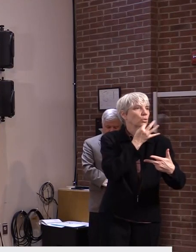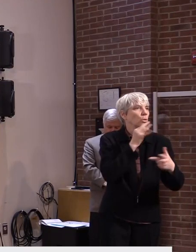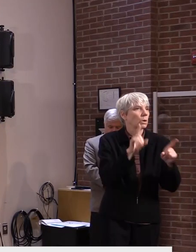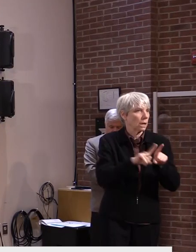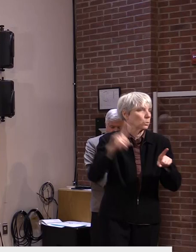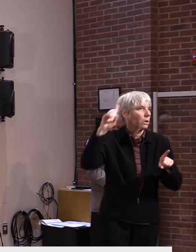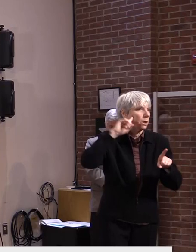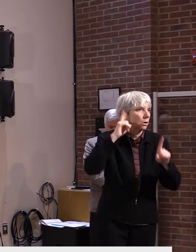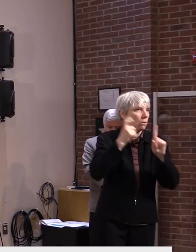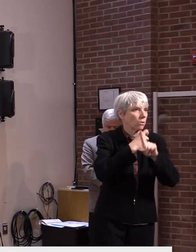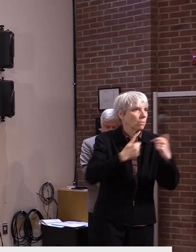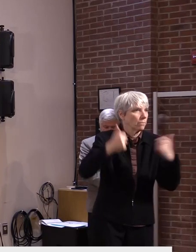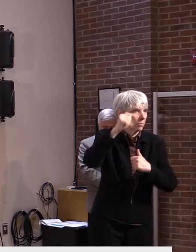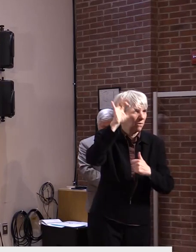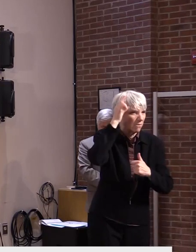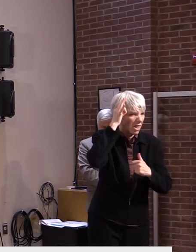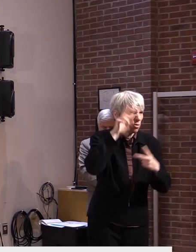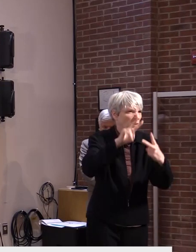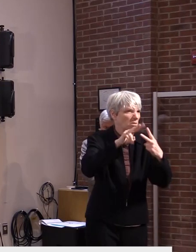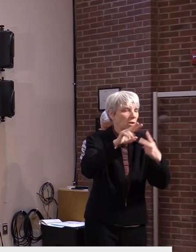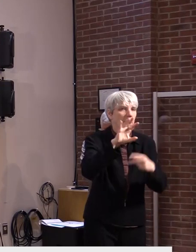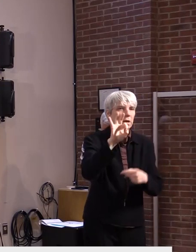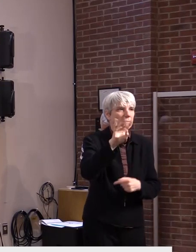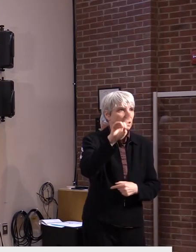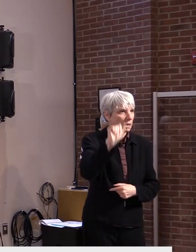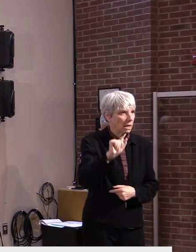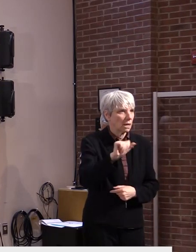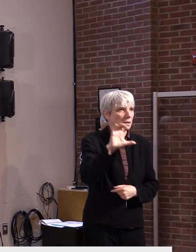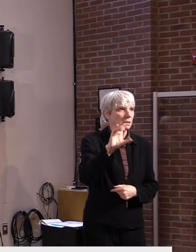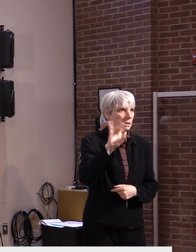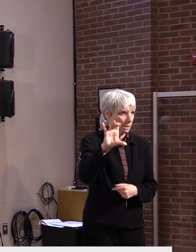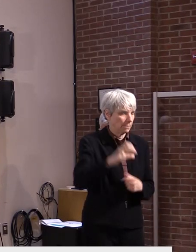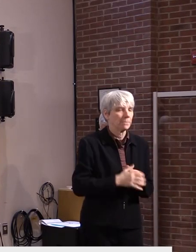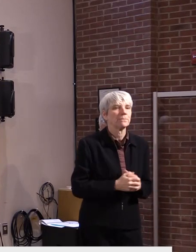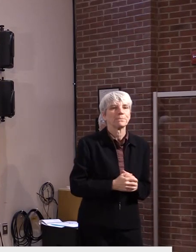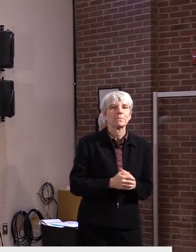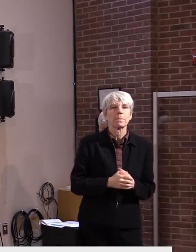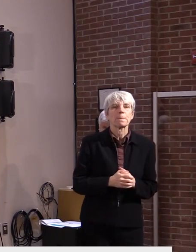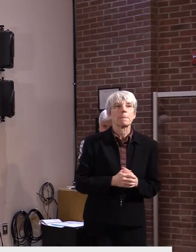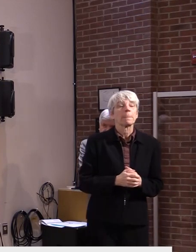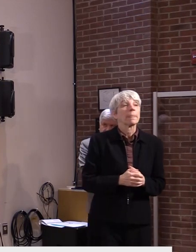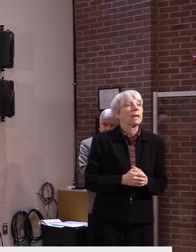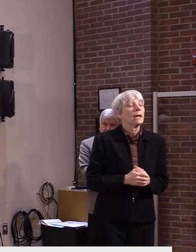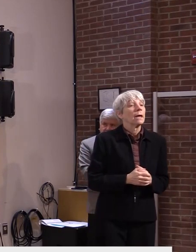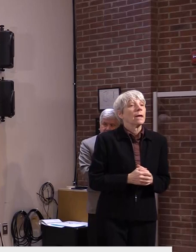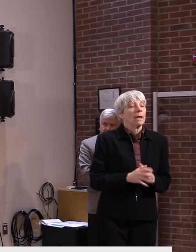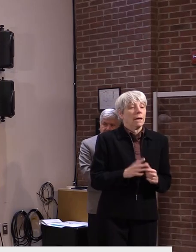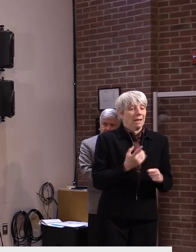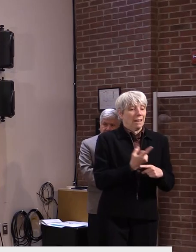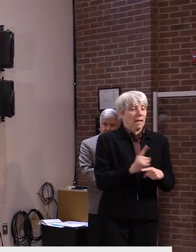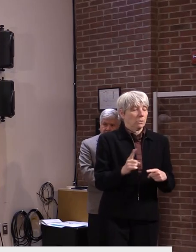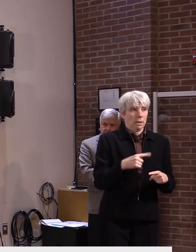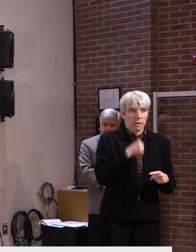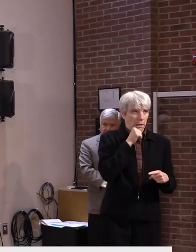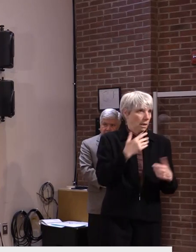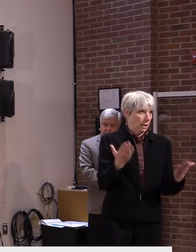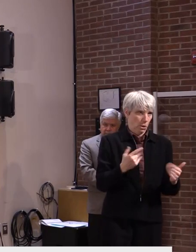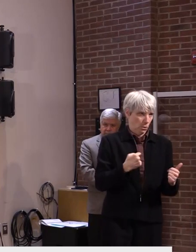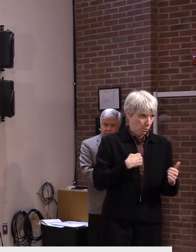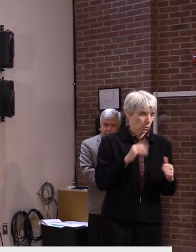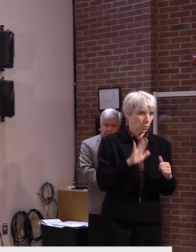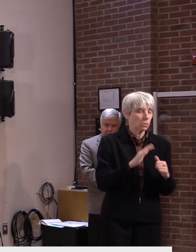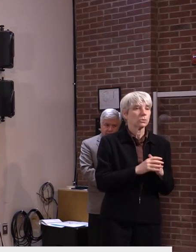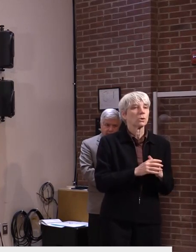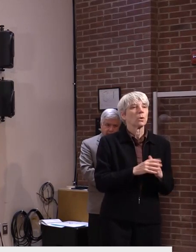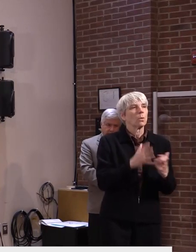as that unfolds on the federal committee level. Now, since I was not here last week to do so, I